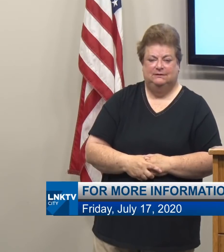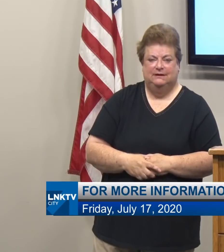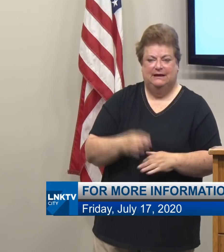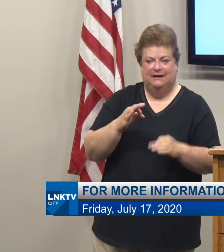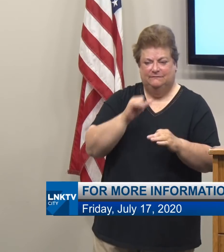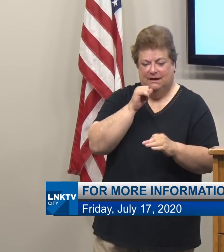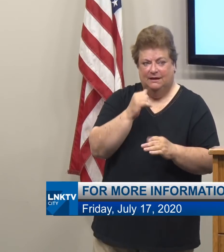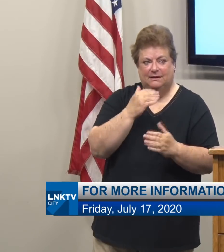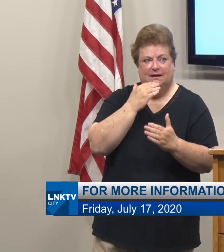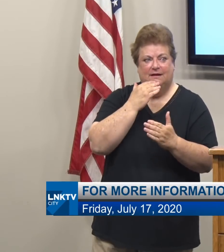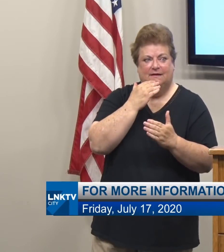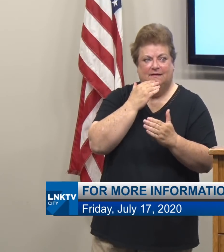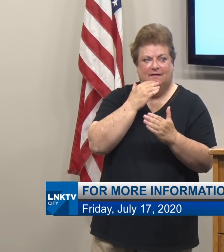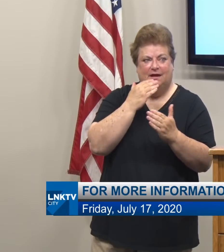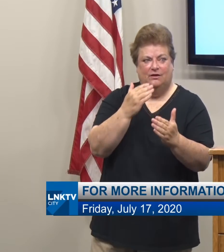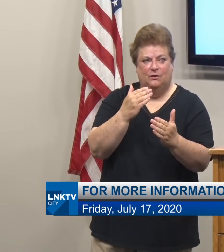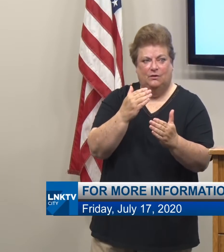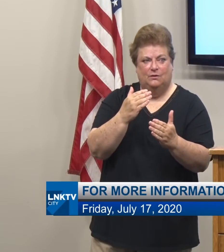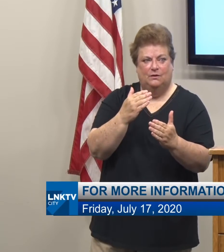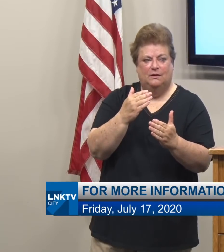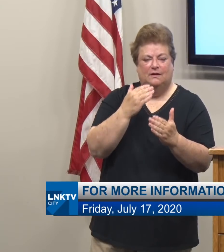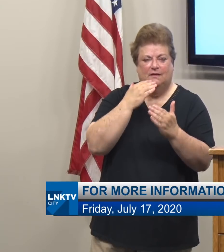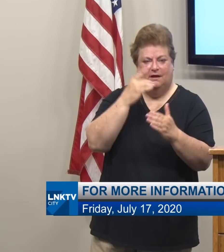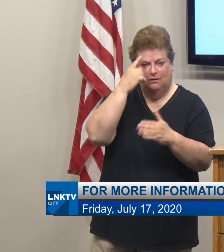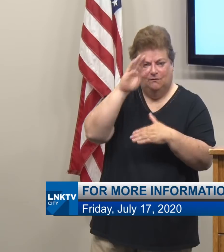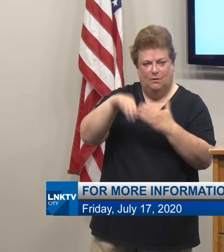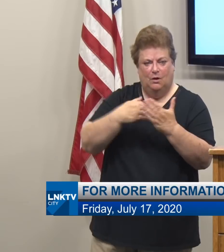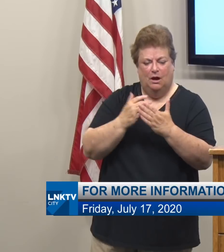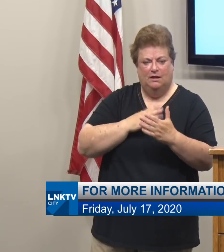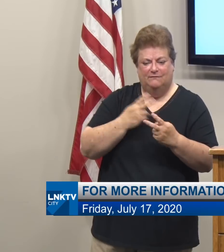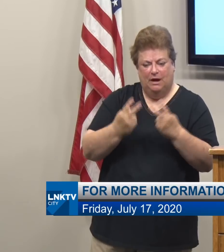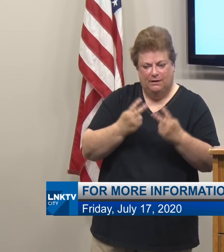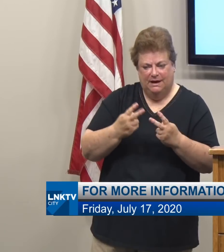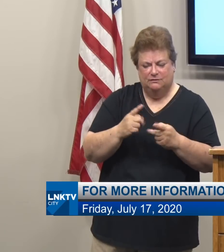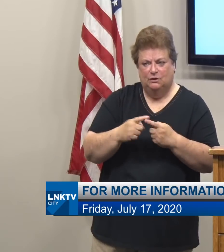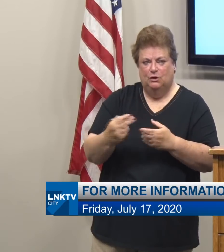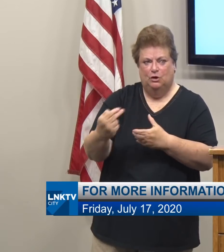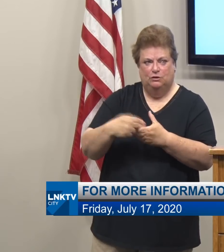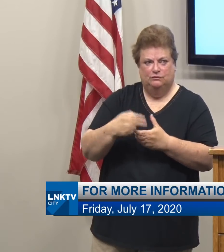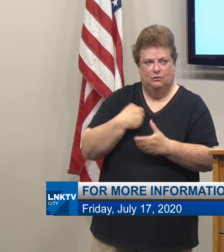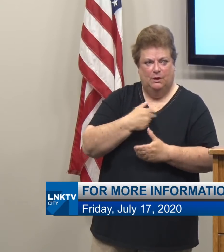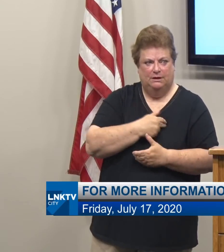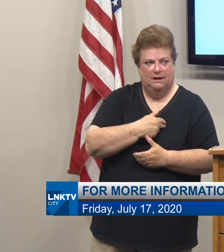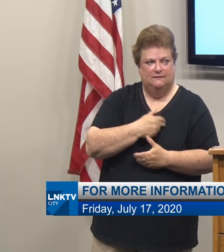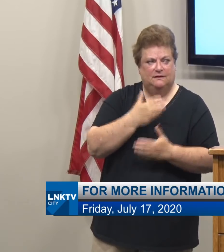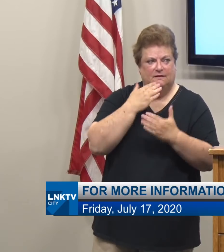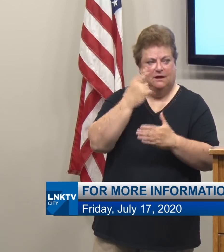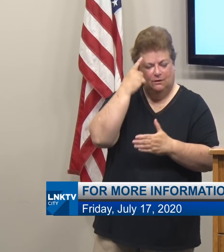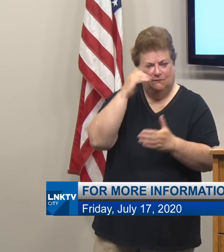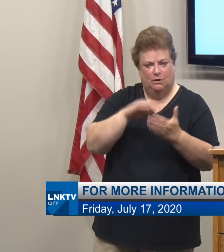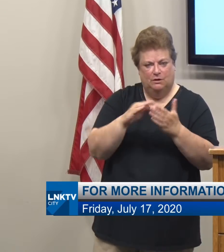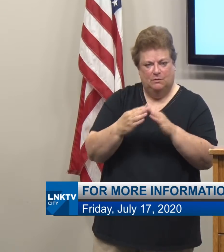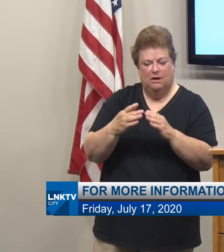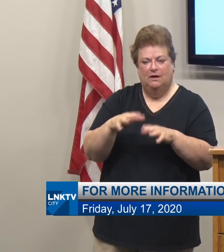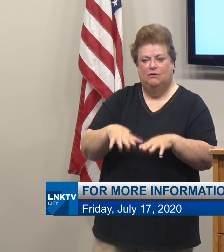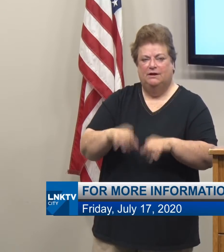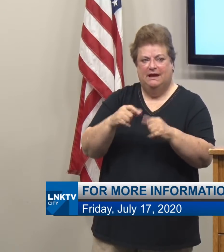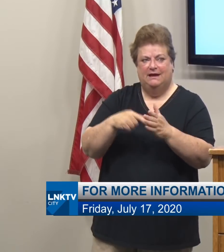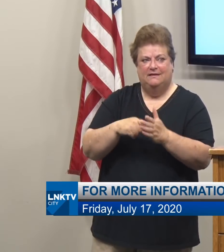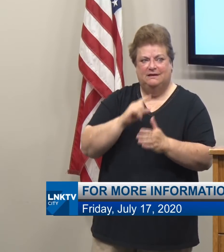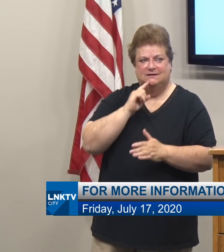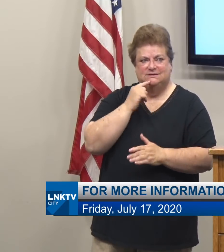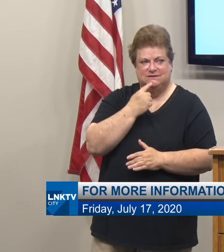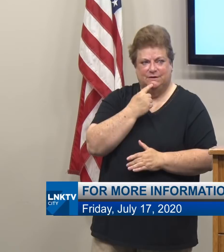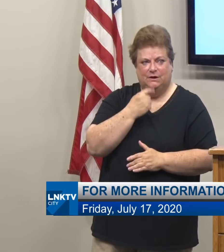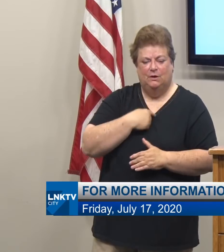If not, thank you. Thank you to all of our guests who have joined us. Thank you to our community for taking this so seriously.